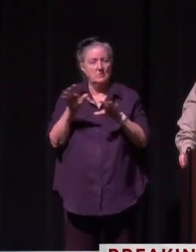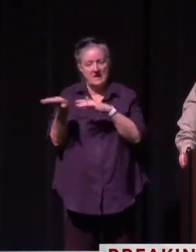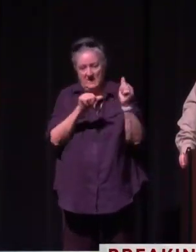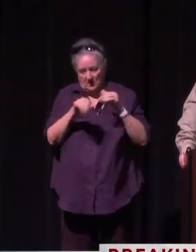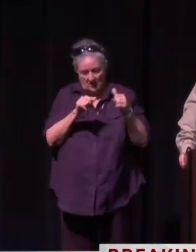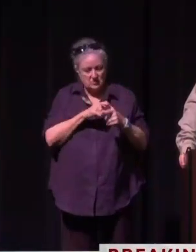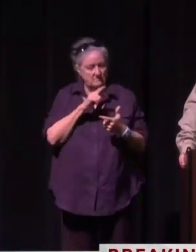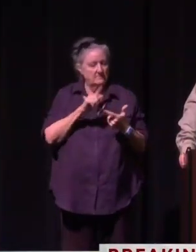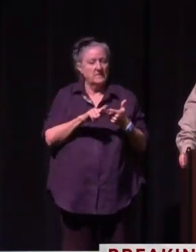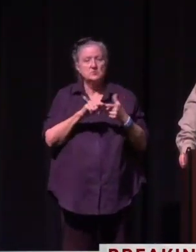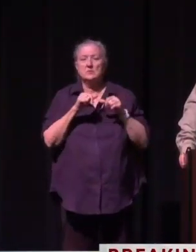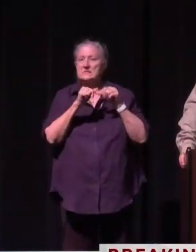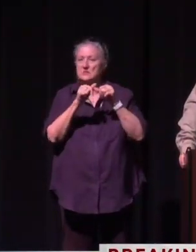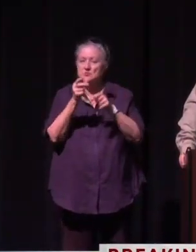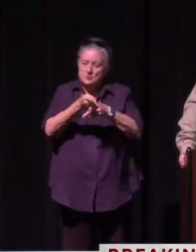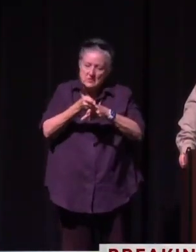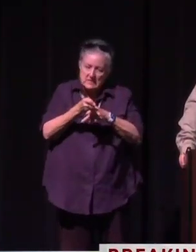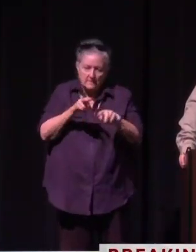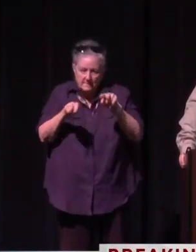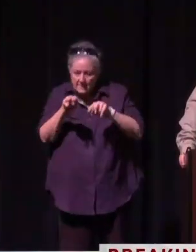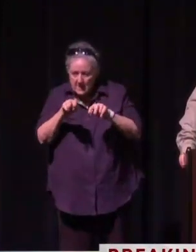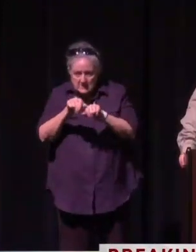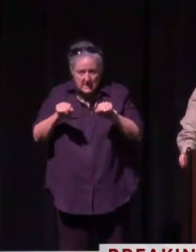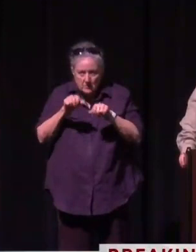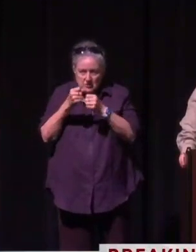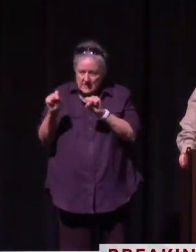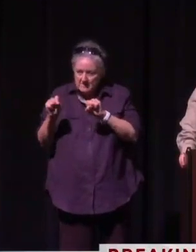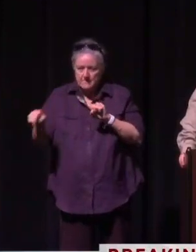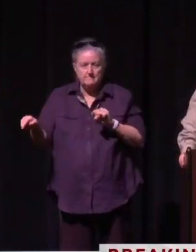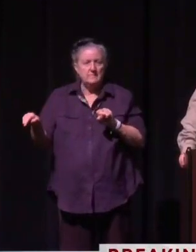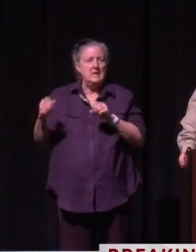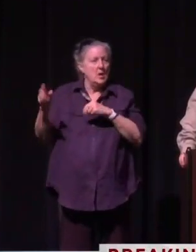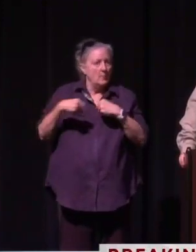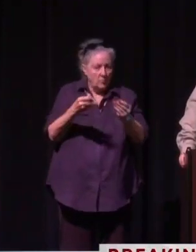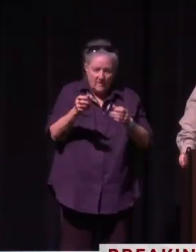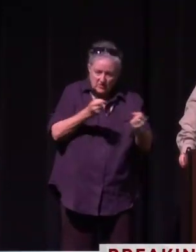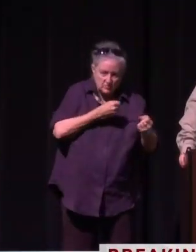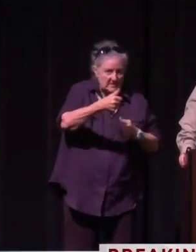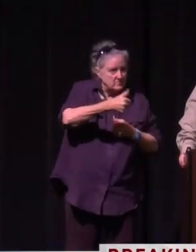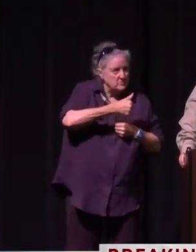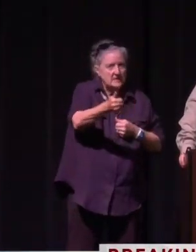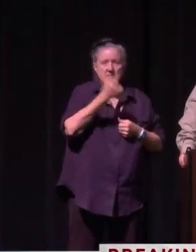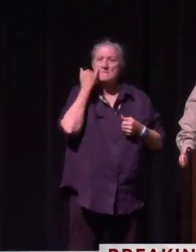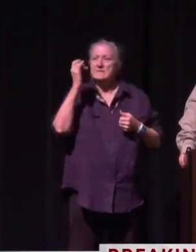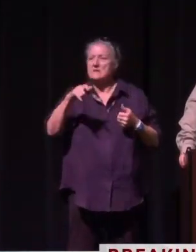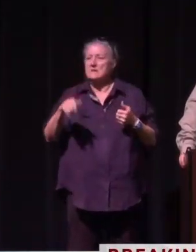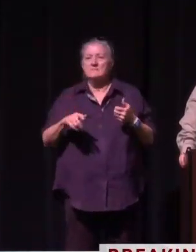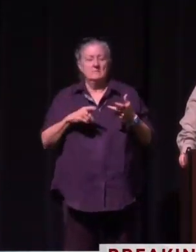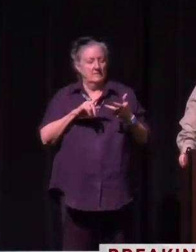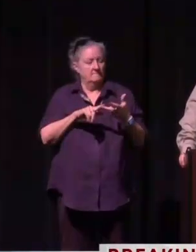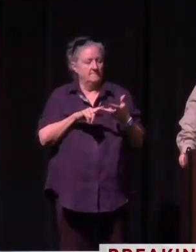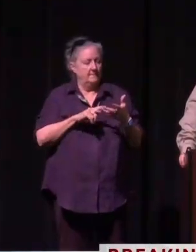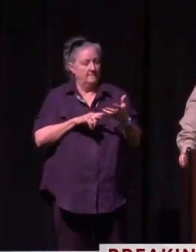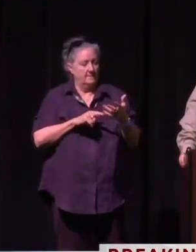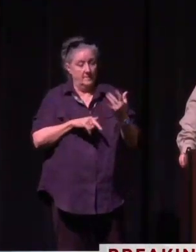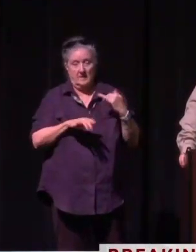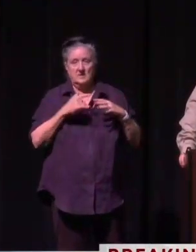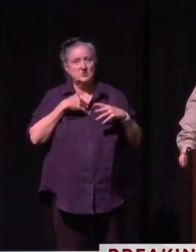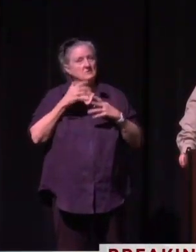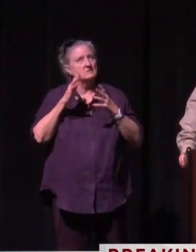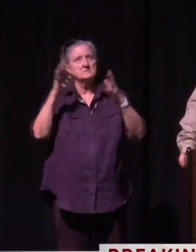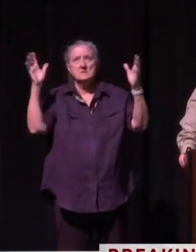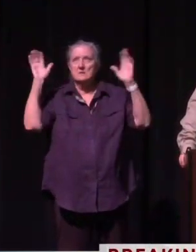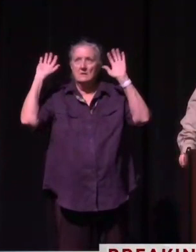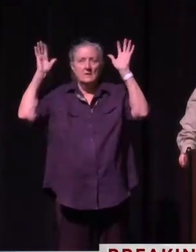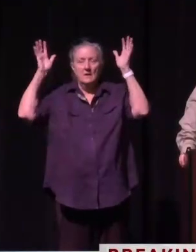occur, to continue to keep those areas secure, to provide transportation to people that needed it. And again, I want to just shout